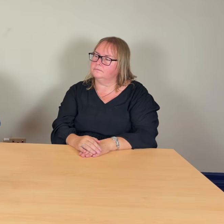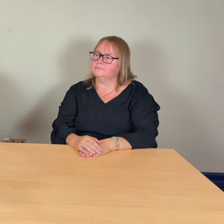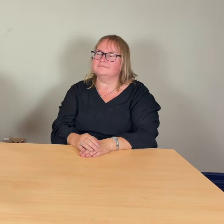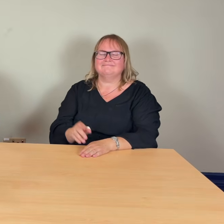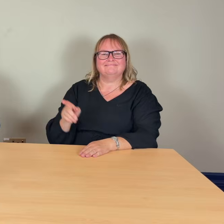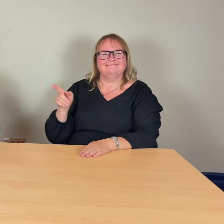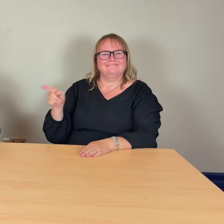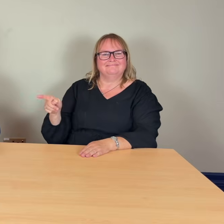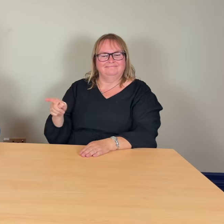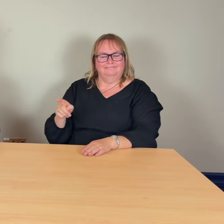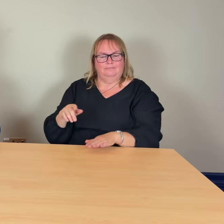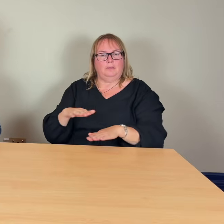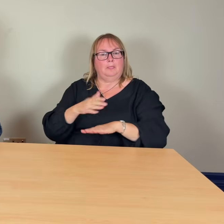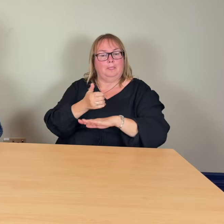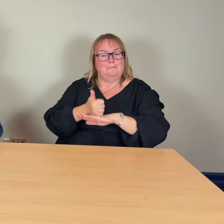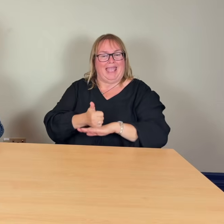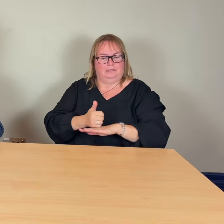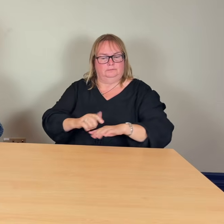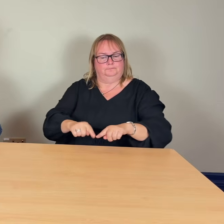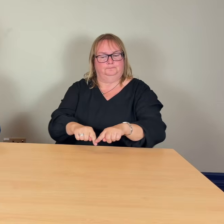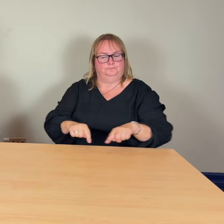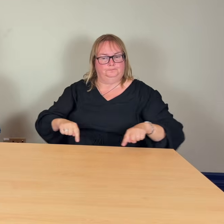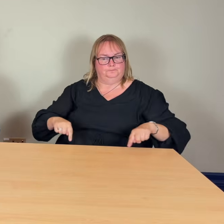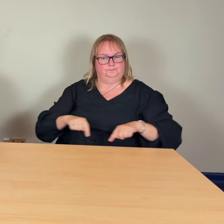So this gives me a base,